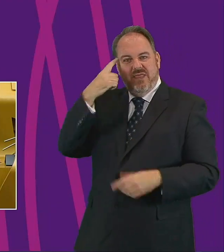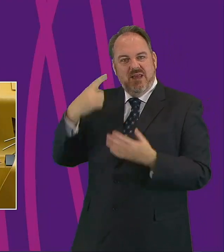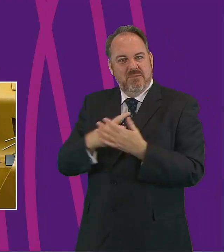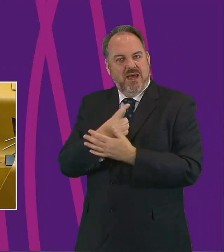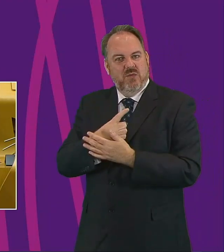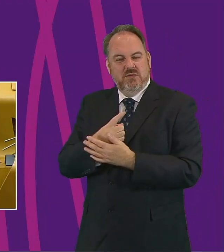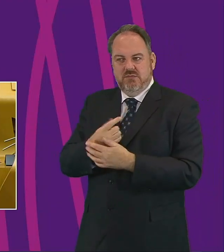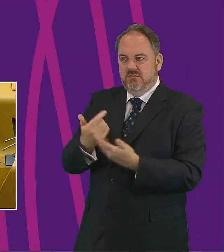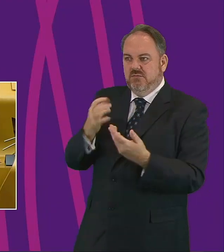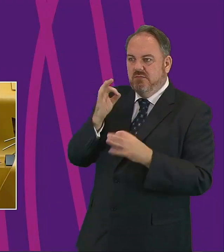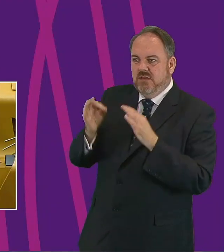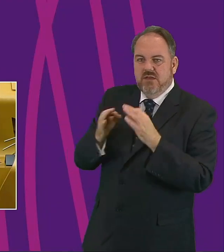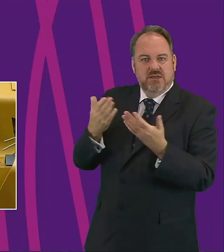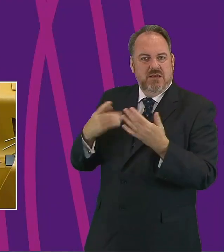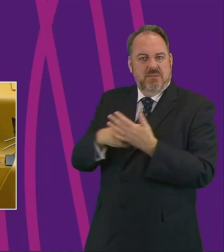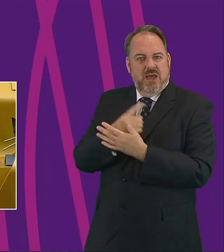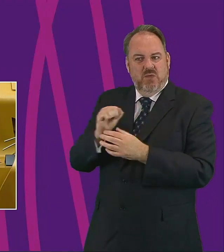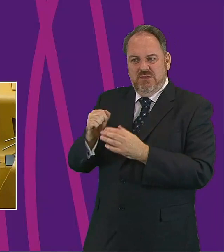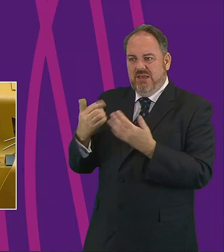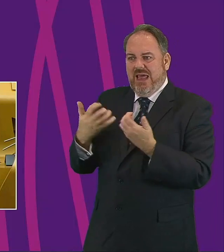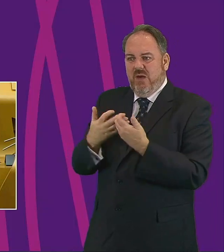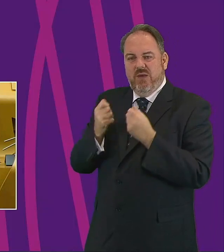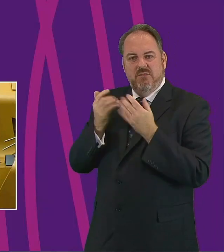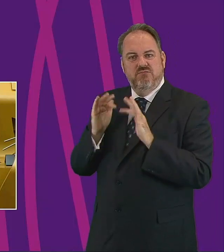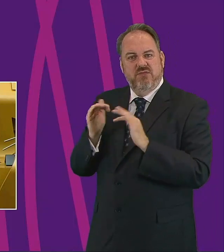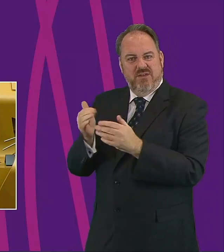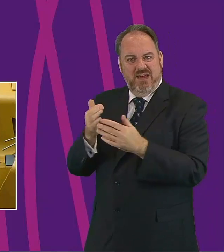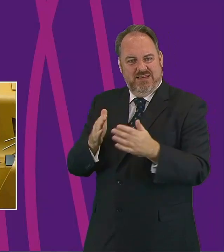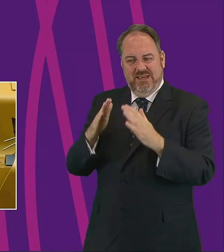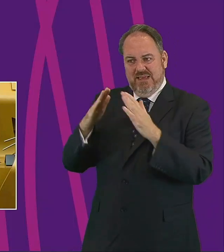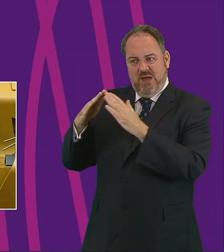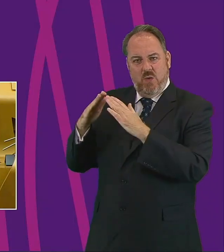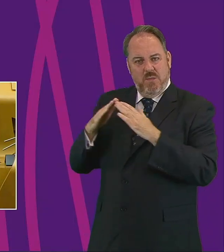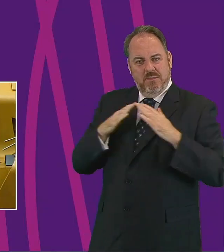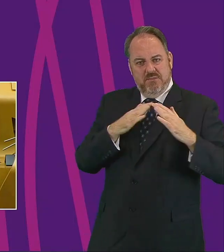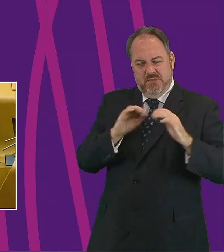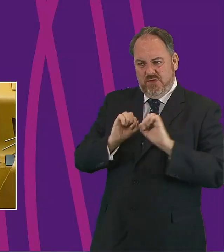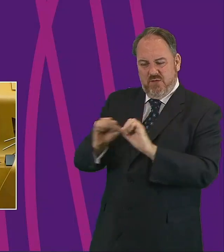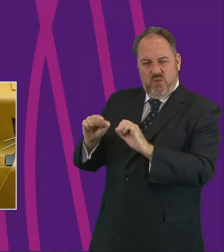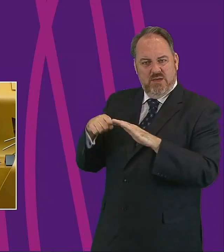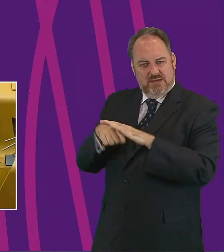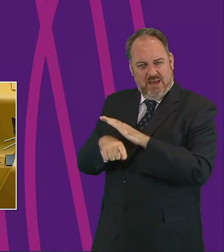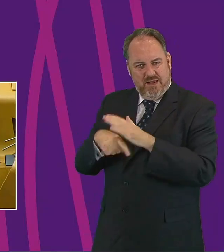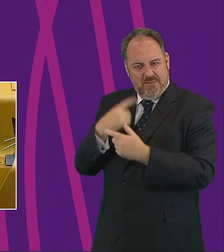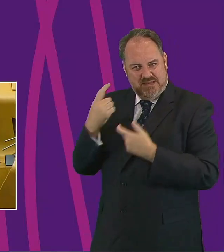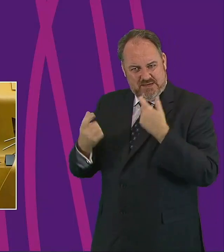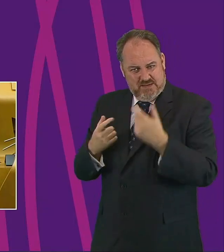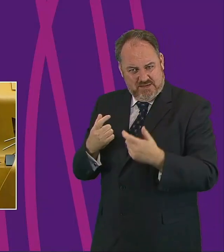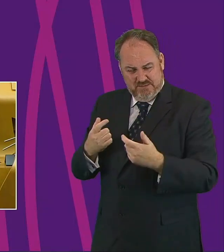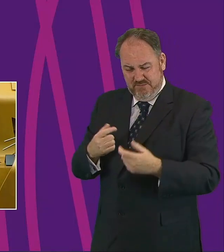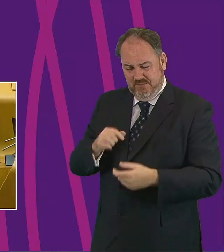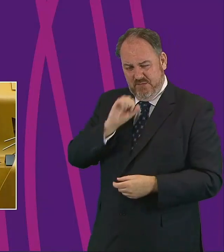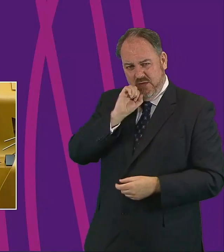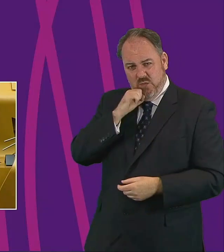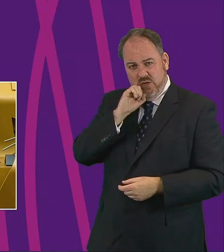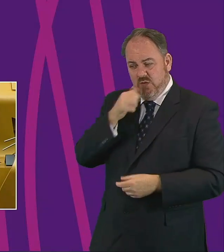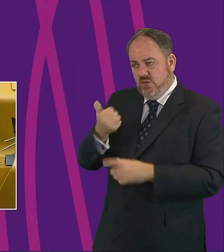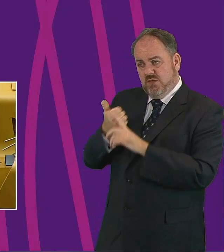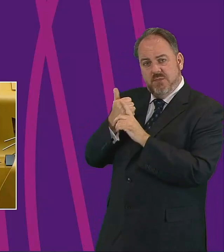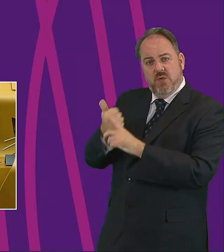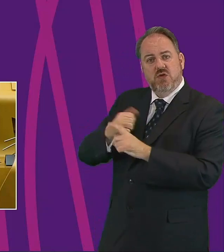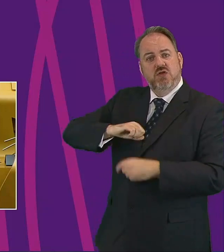an inquiry into the housing of asylum seekers during the pandemic? And if the First Minister supports the Scottish Greens